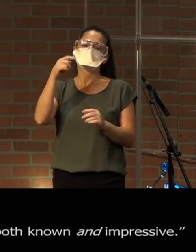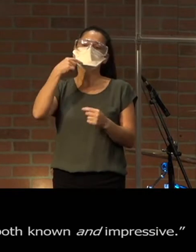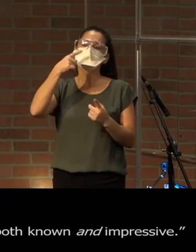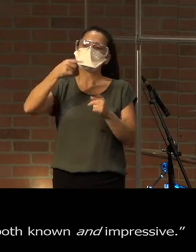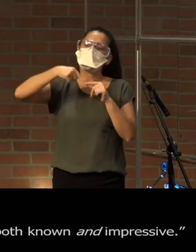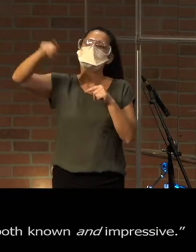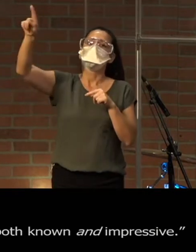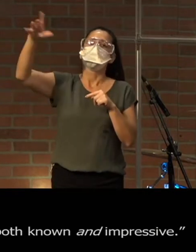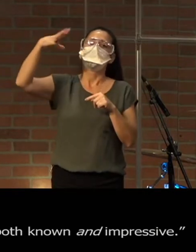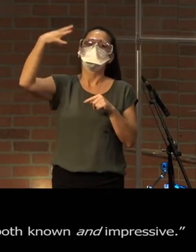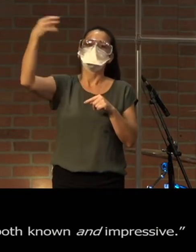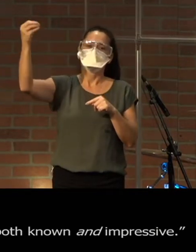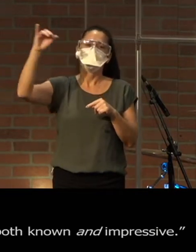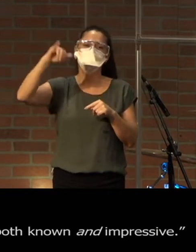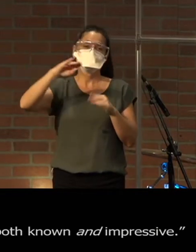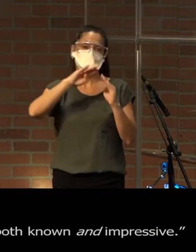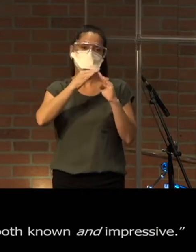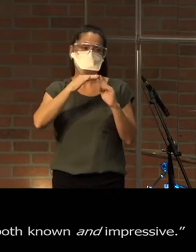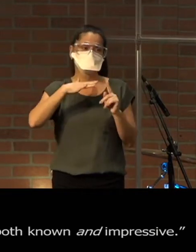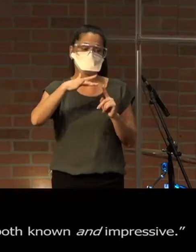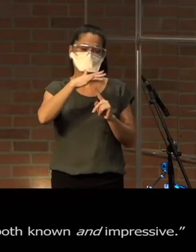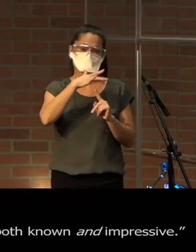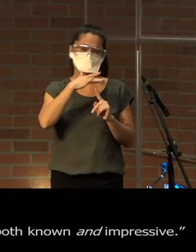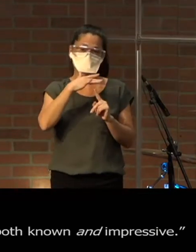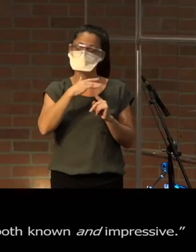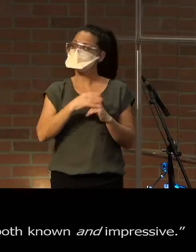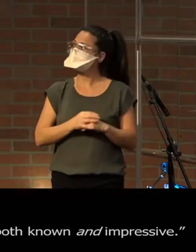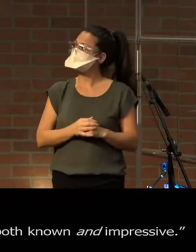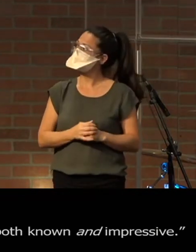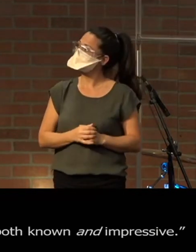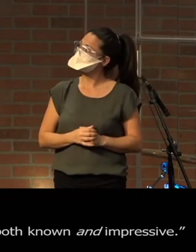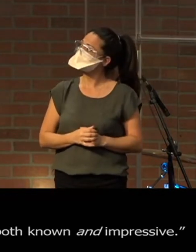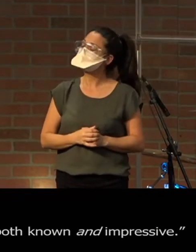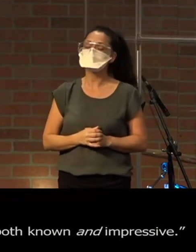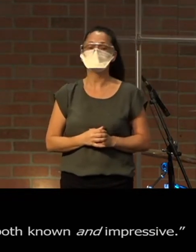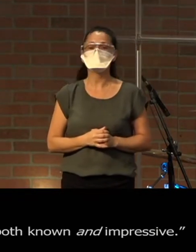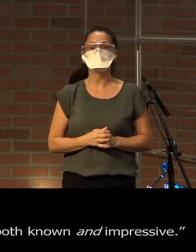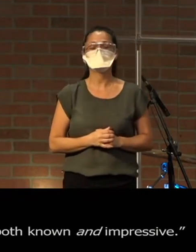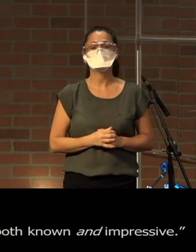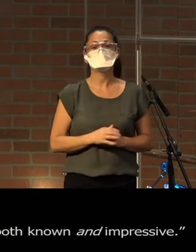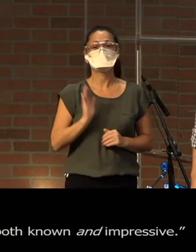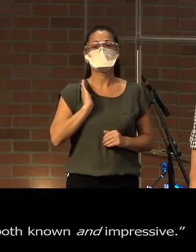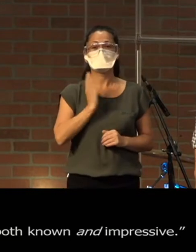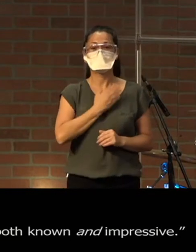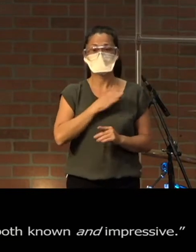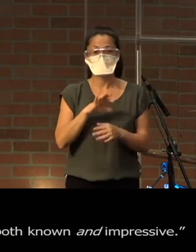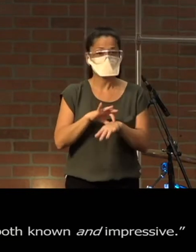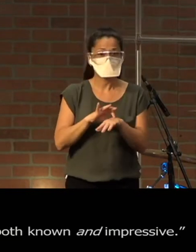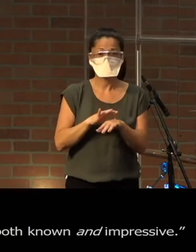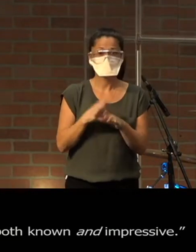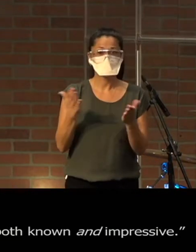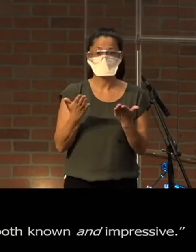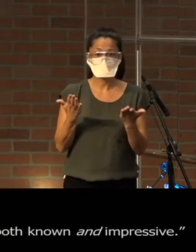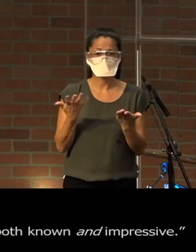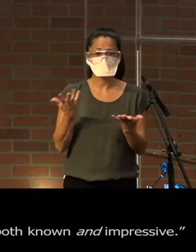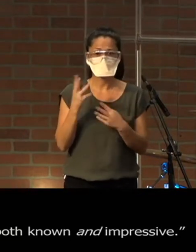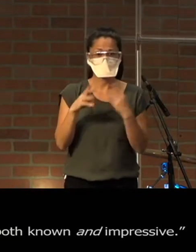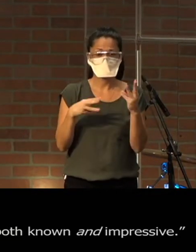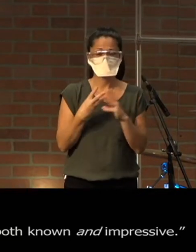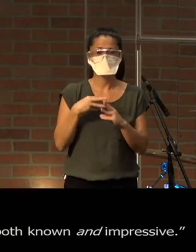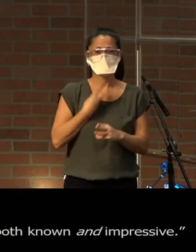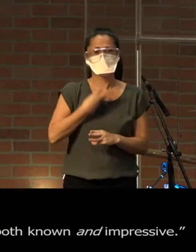Galatia, Cappadocia, Asia, and Bithynia. But in our context, we think of a